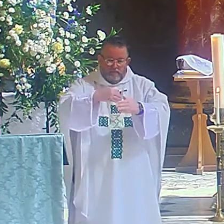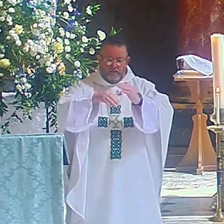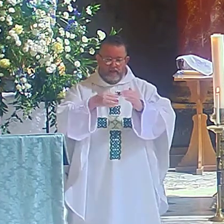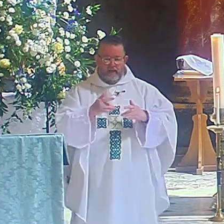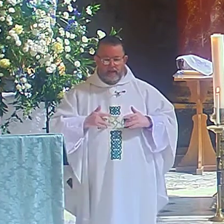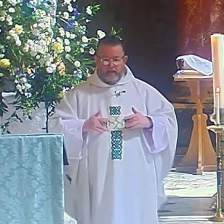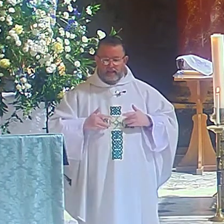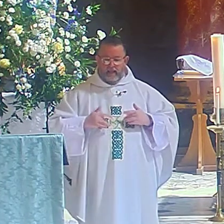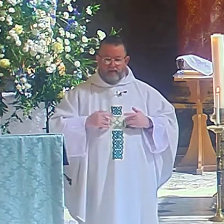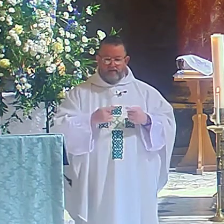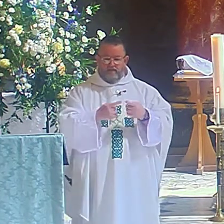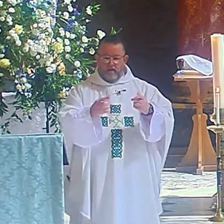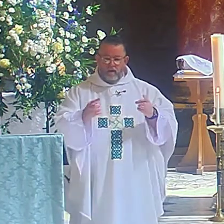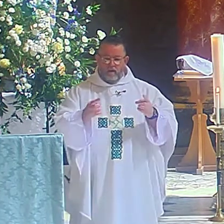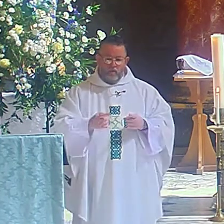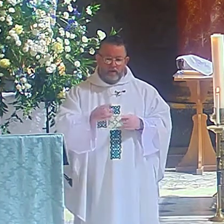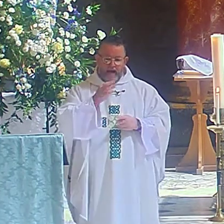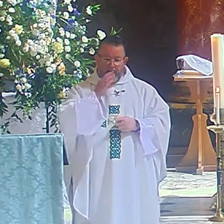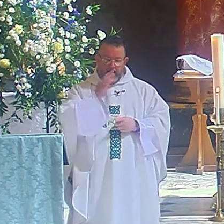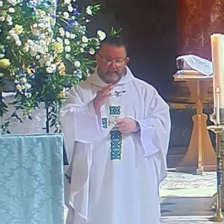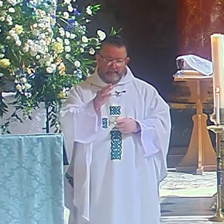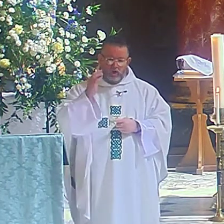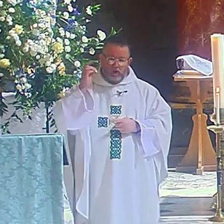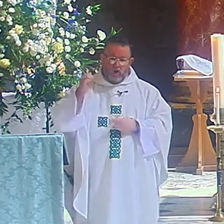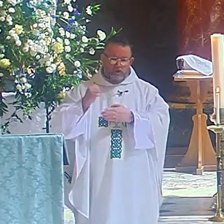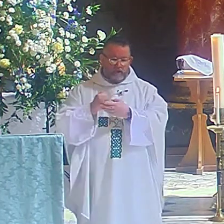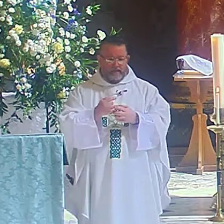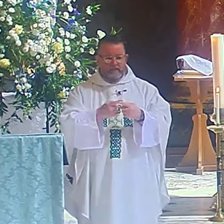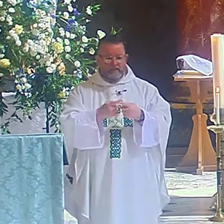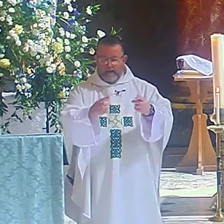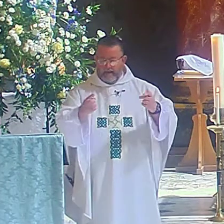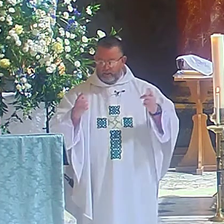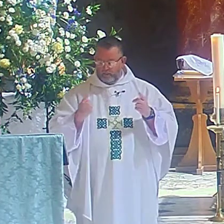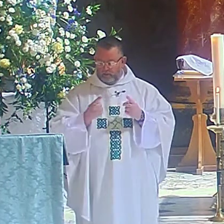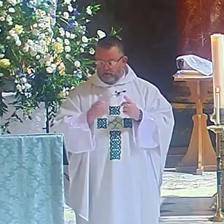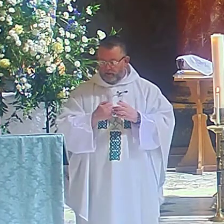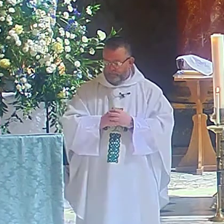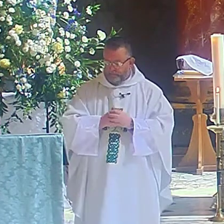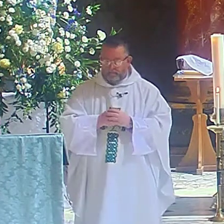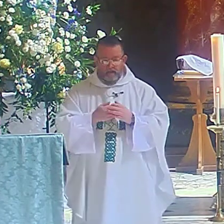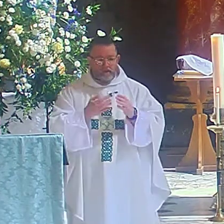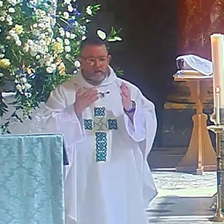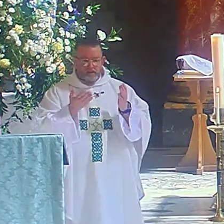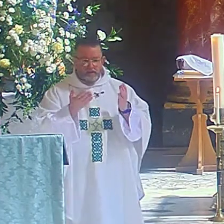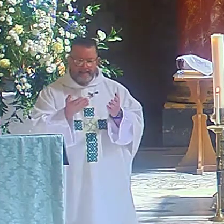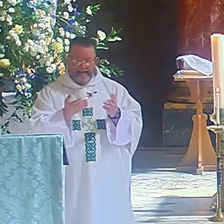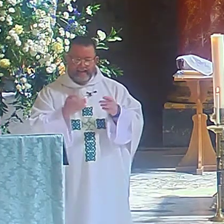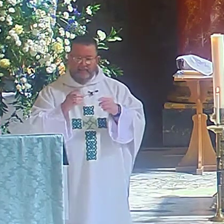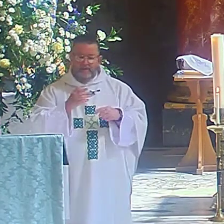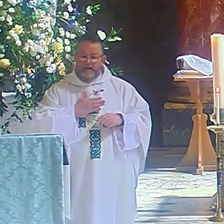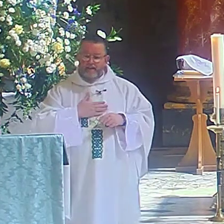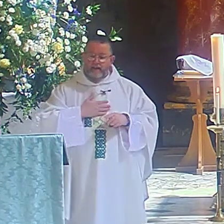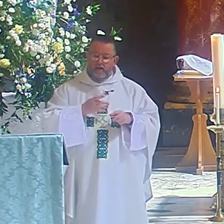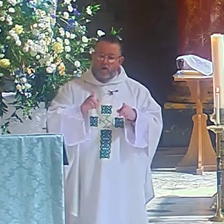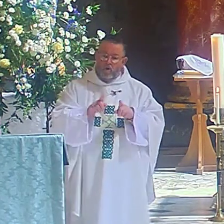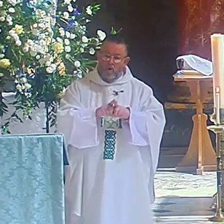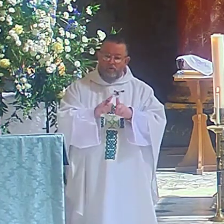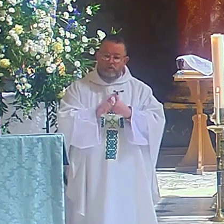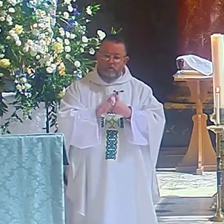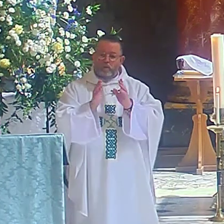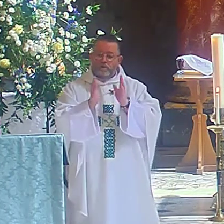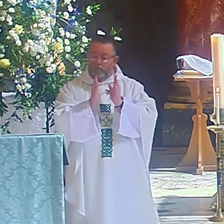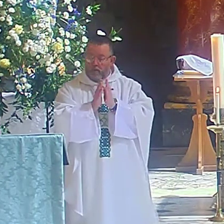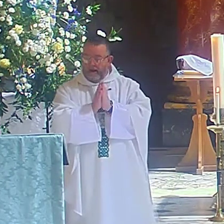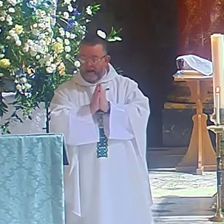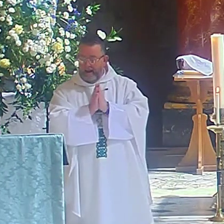times in life, we ask God to help us. Today, like also